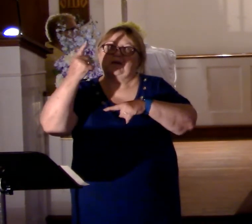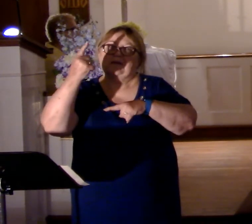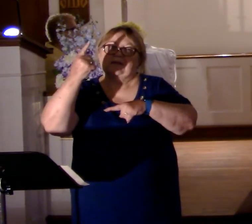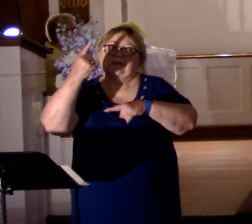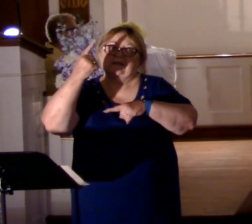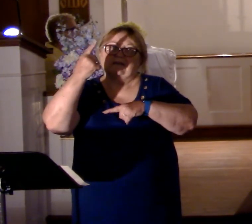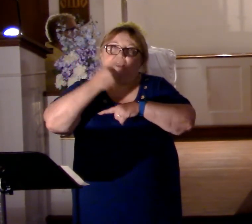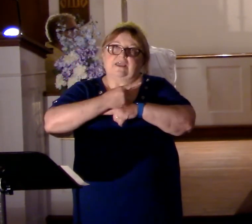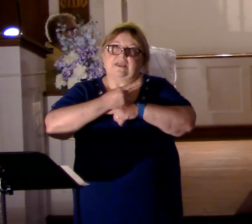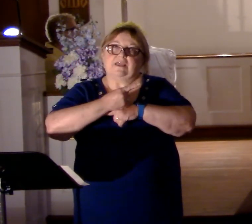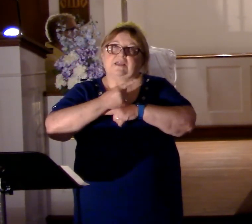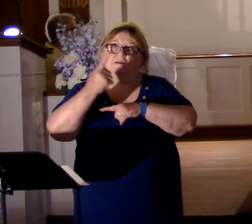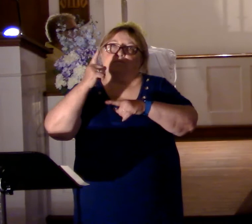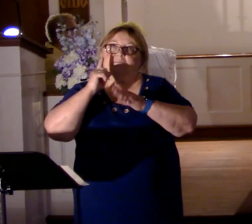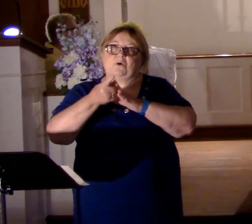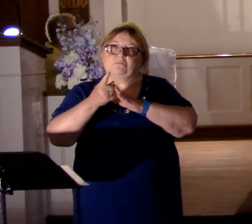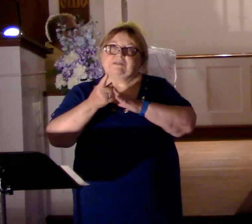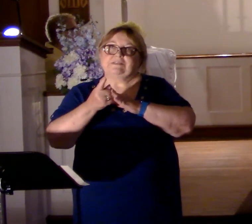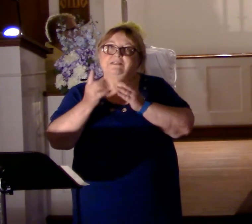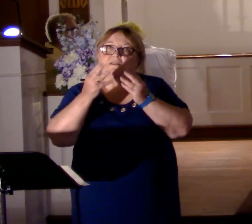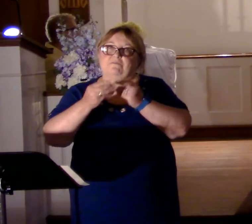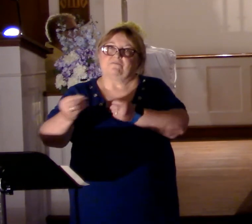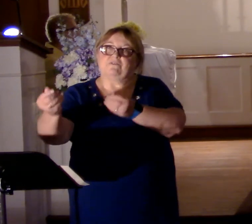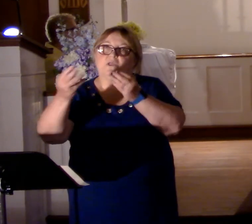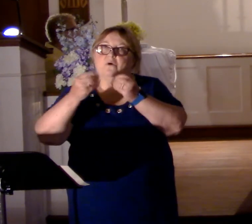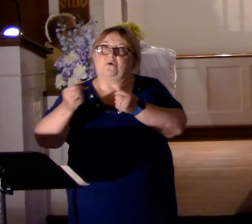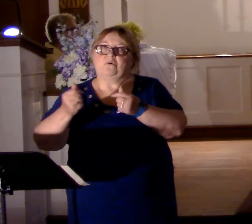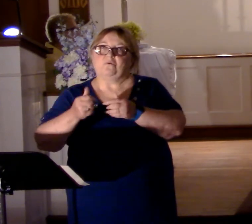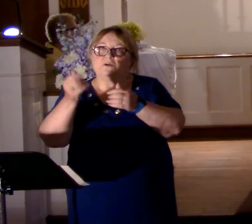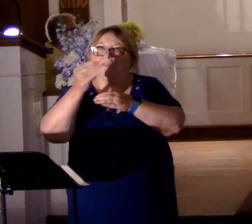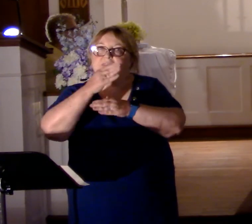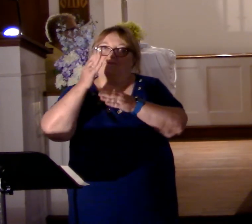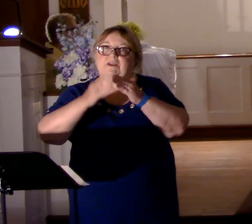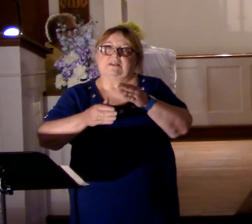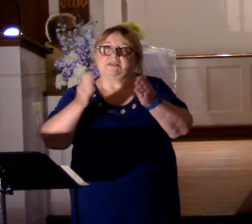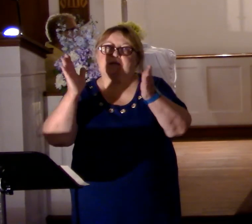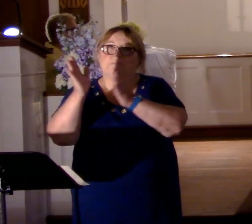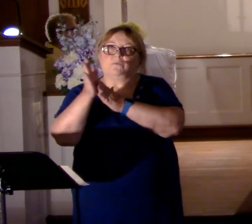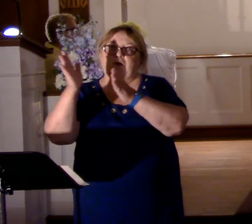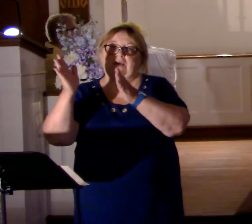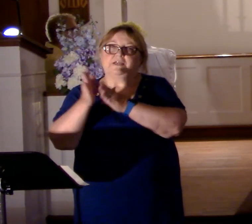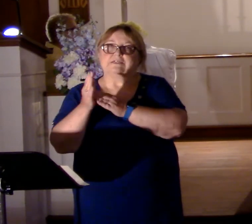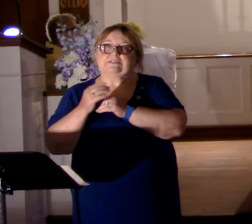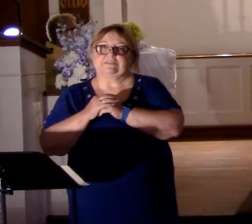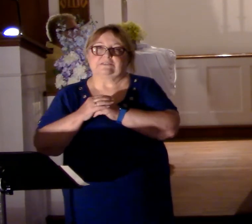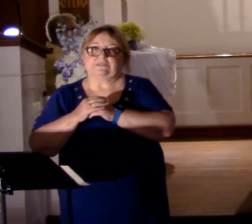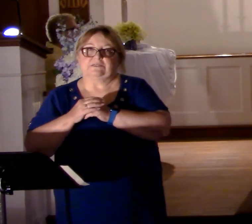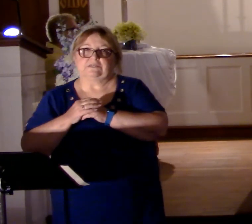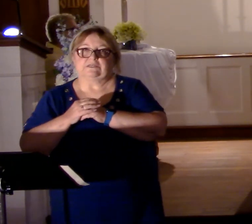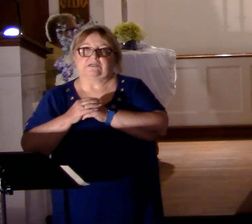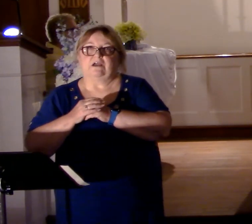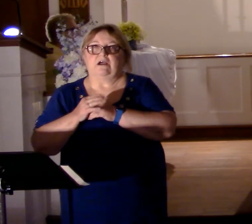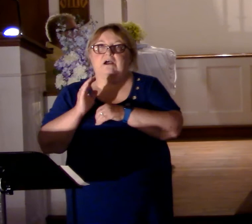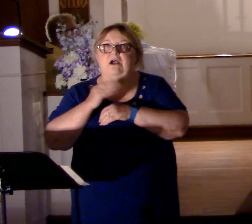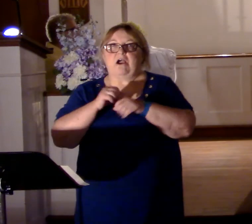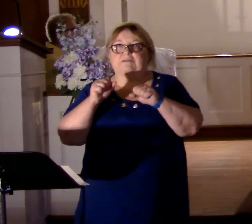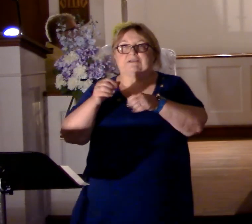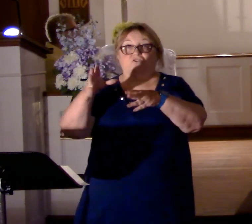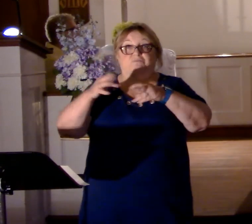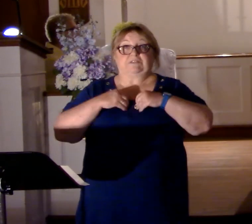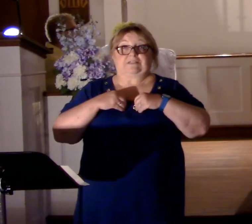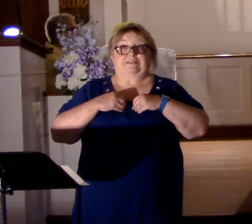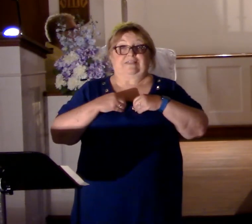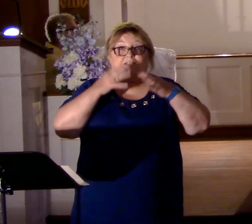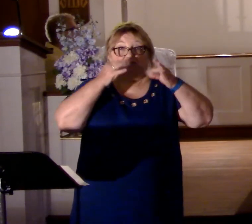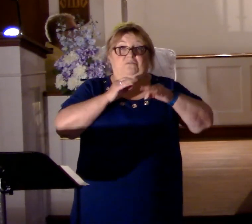days, let them flow with endless praise. Our capacity to receive is